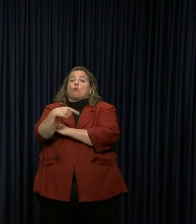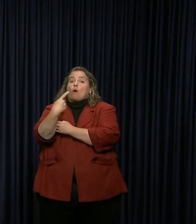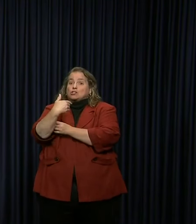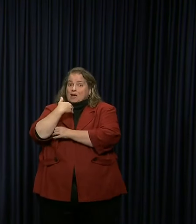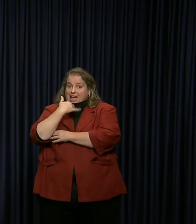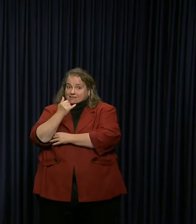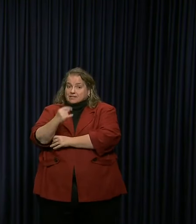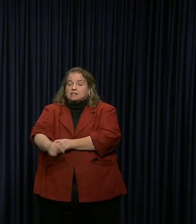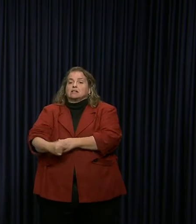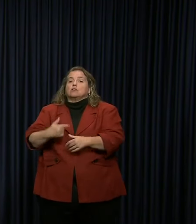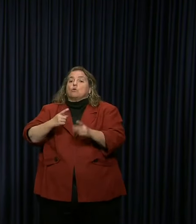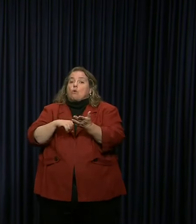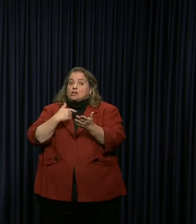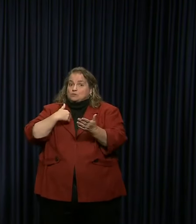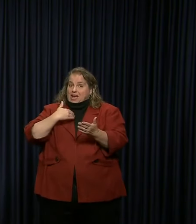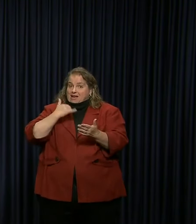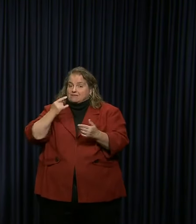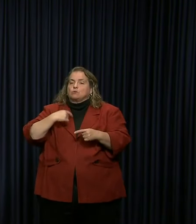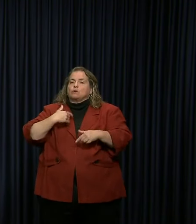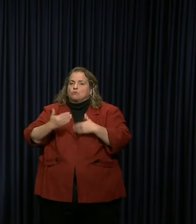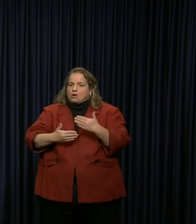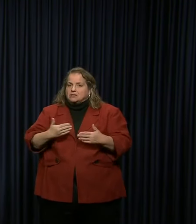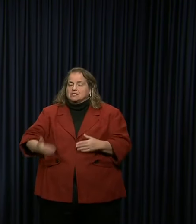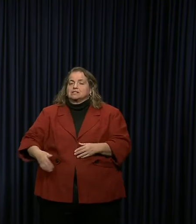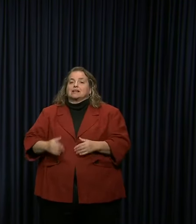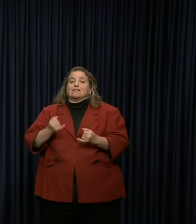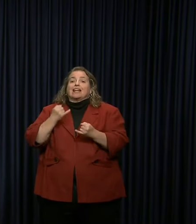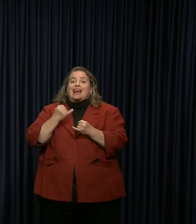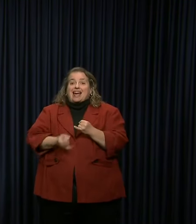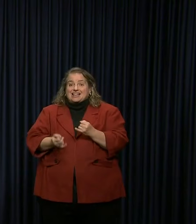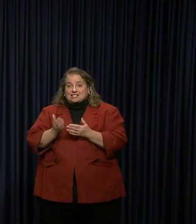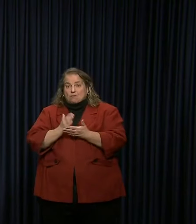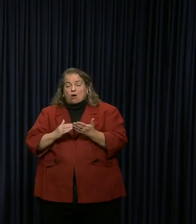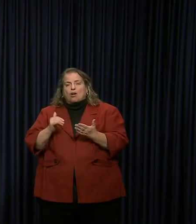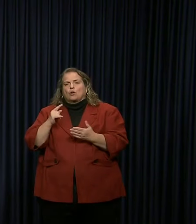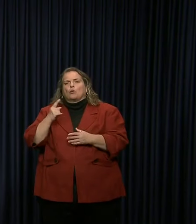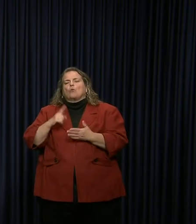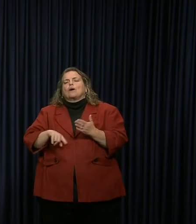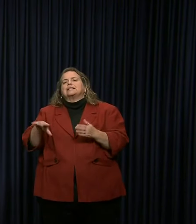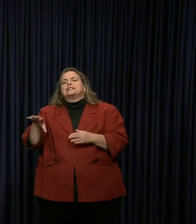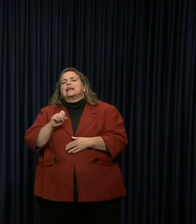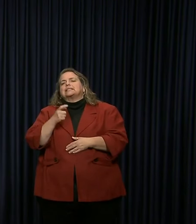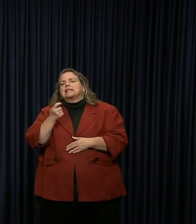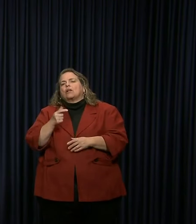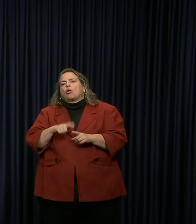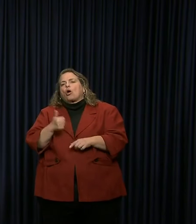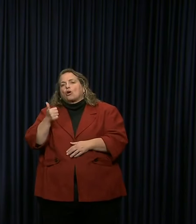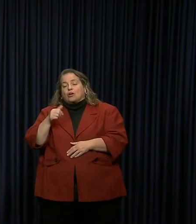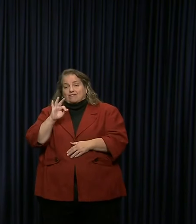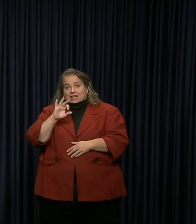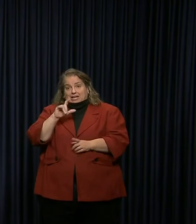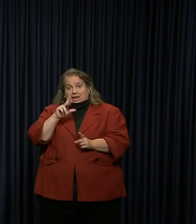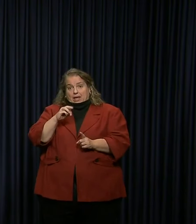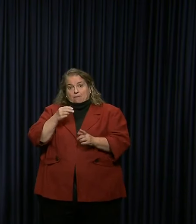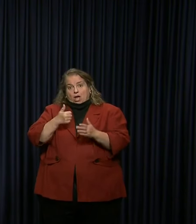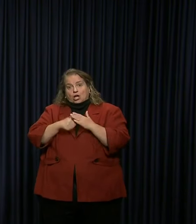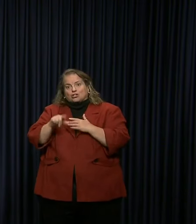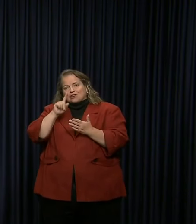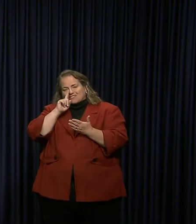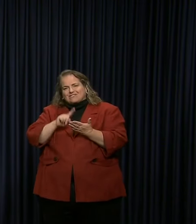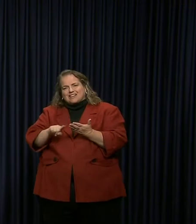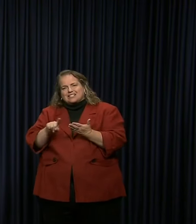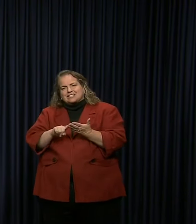processing it so we can get that claim out. The last piece is what takes a little bit longer, is if the claim is under